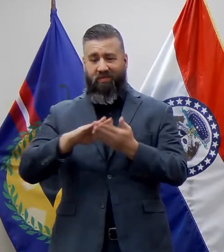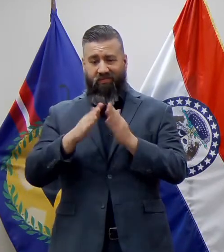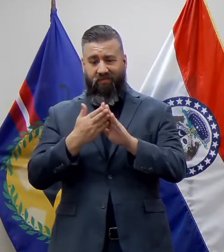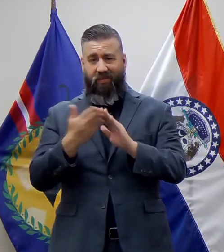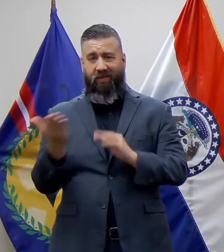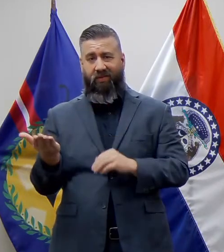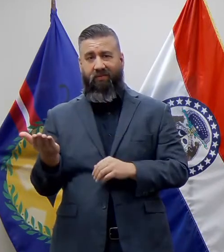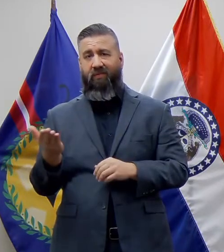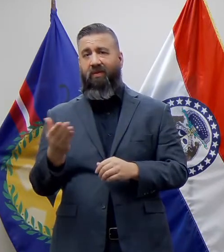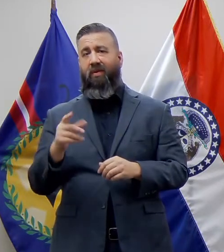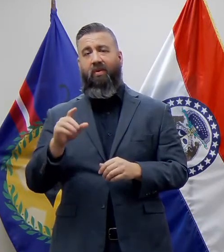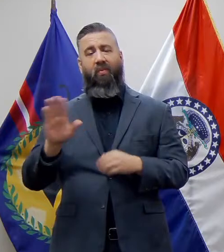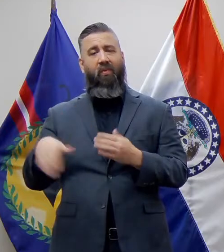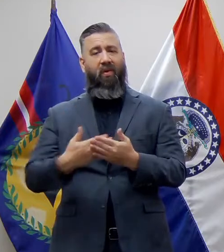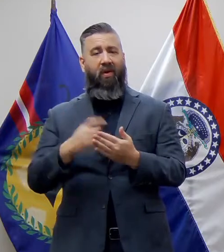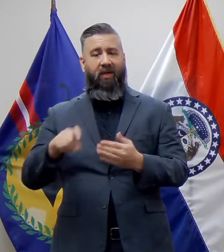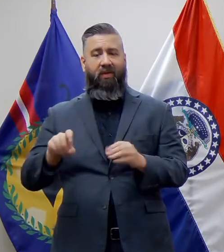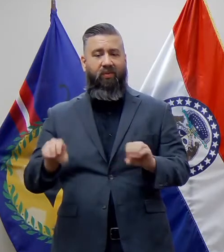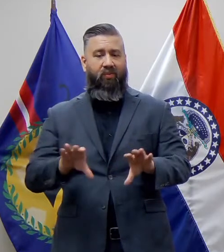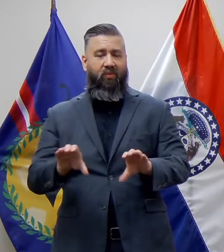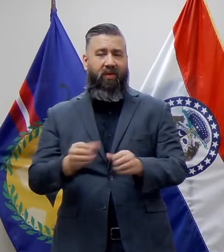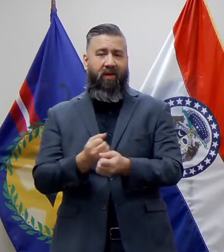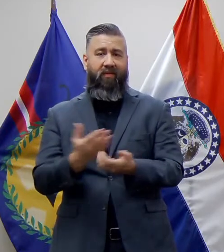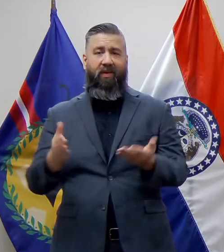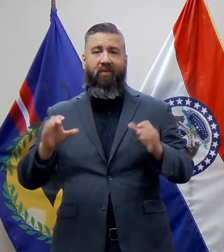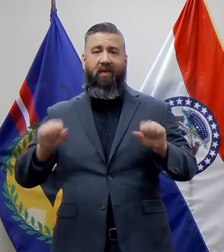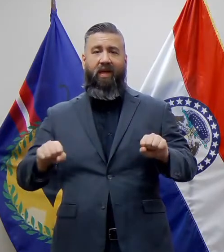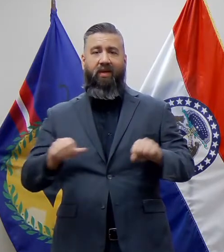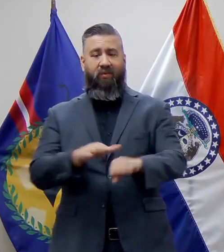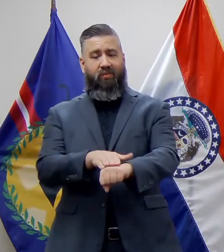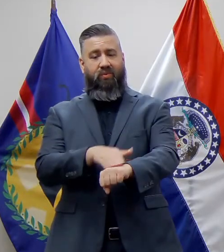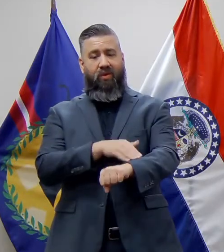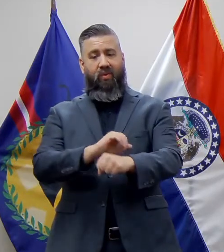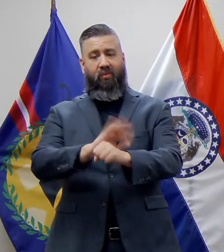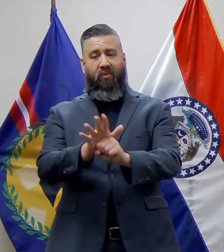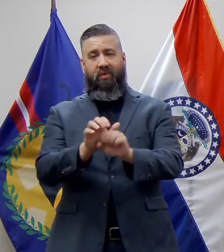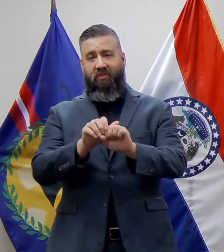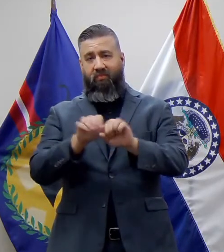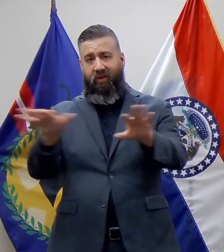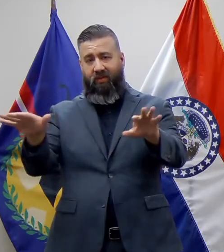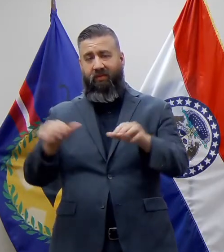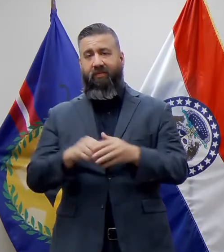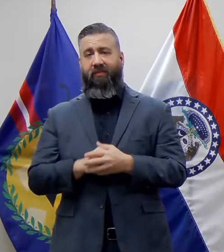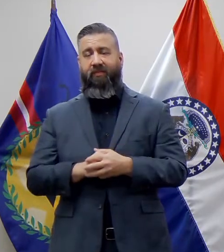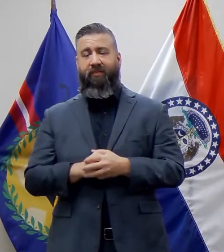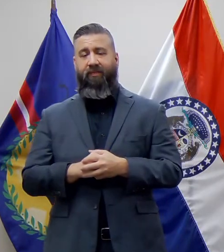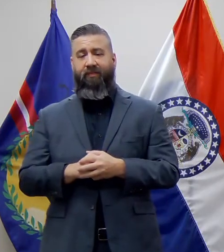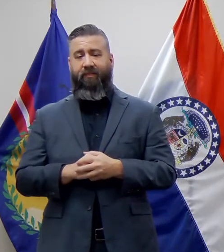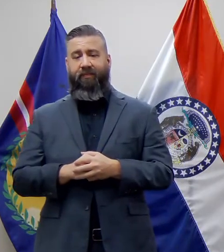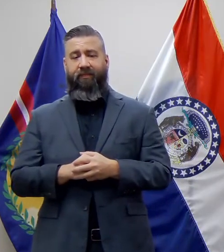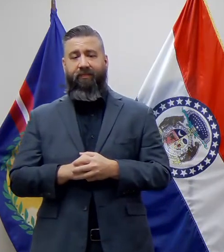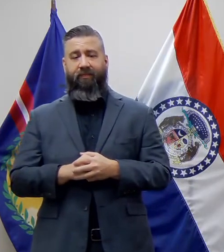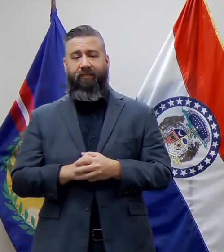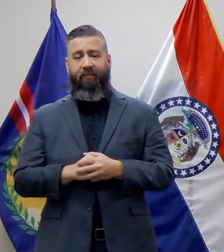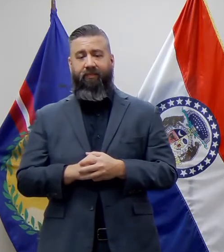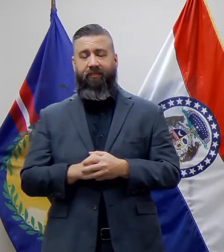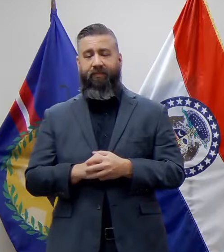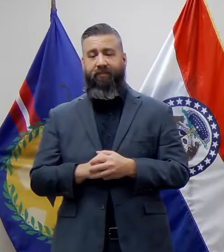and we all need to be doing everything we can to slow the spread of this virus. And